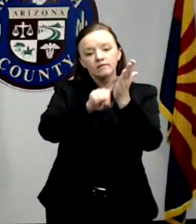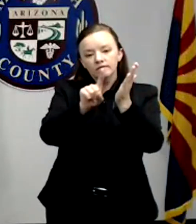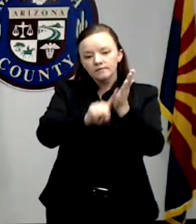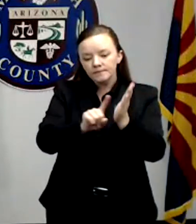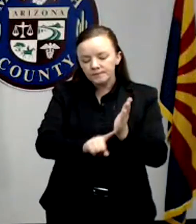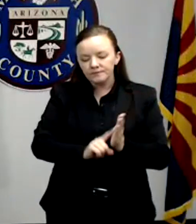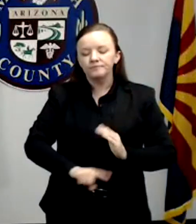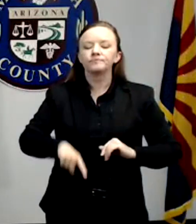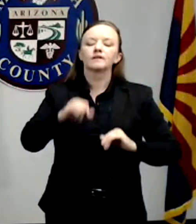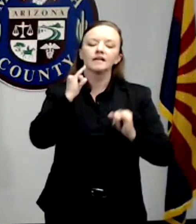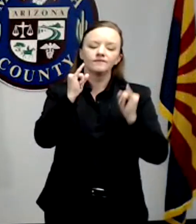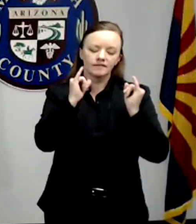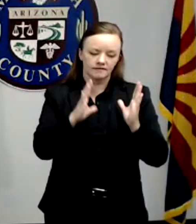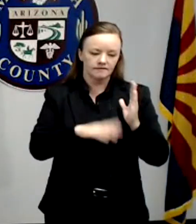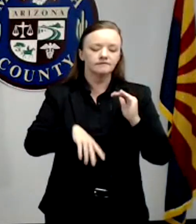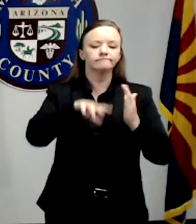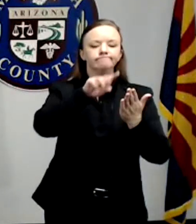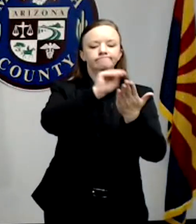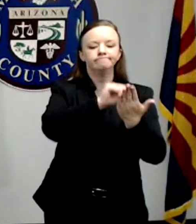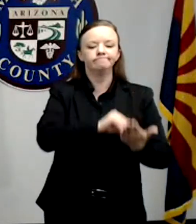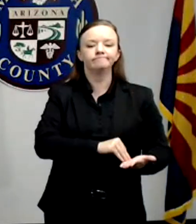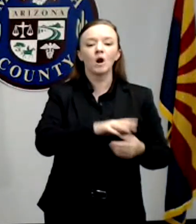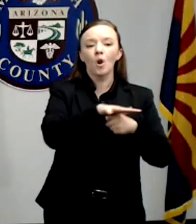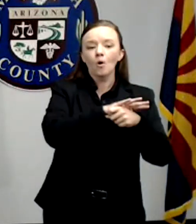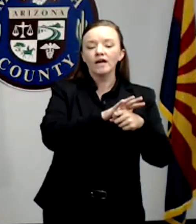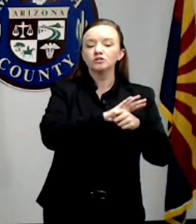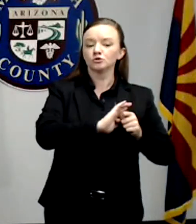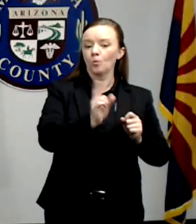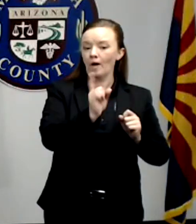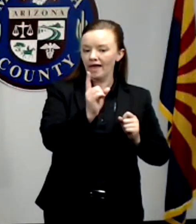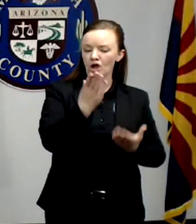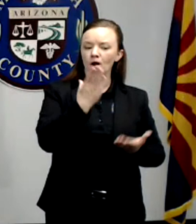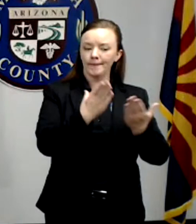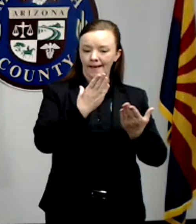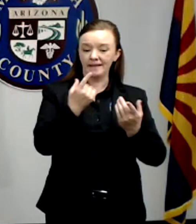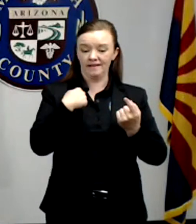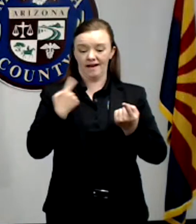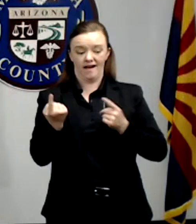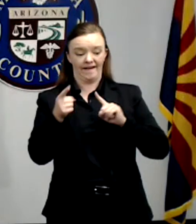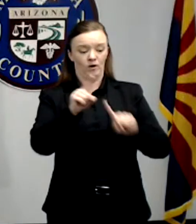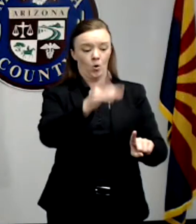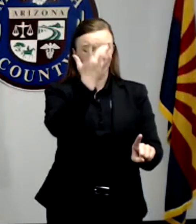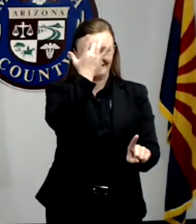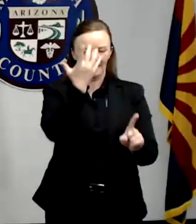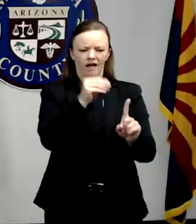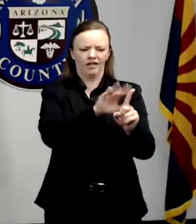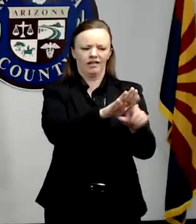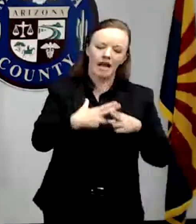investigators are taking note of all of the locations of all the people who could have been exposed while the person was infectious,